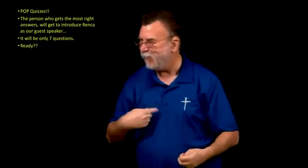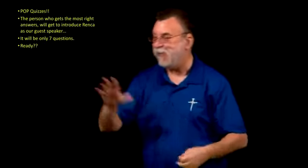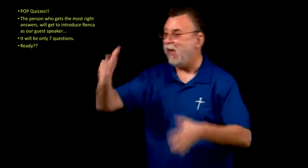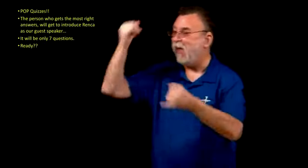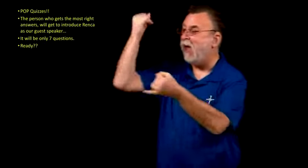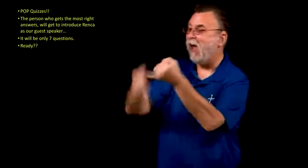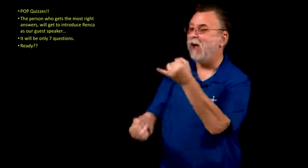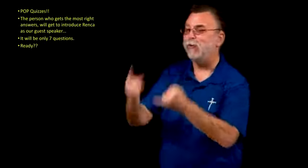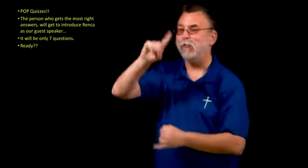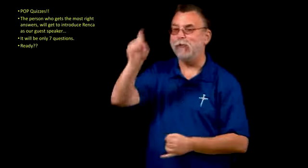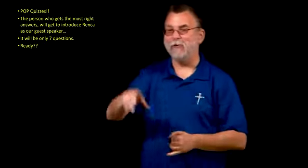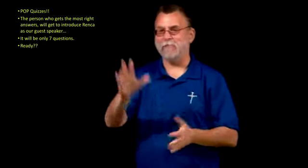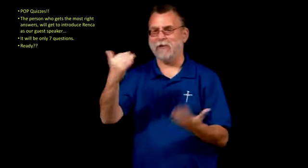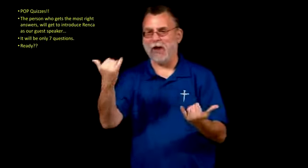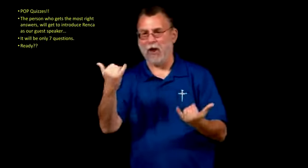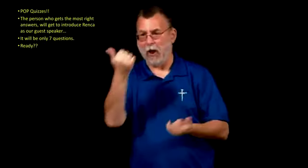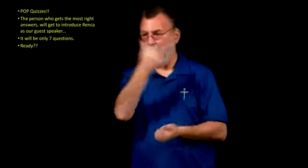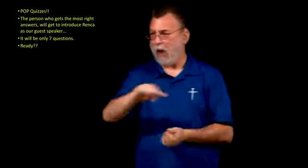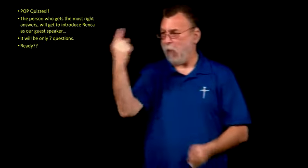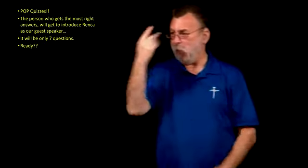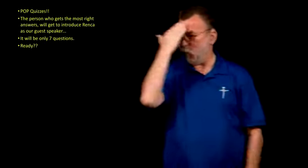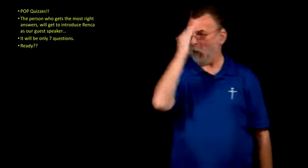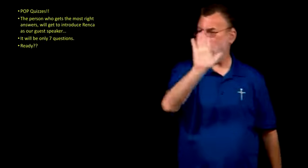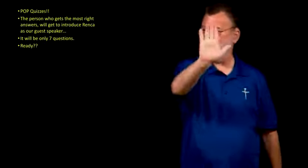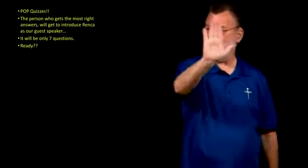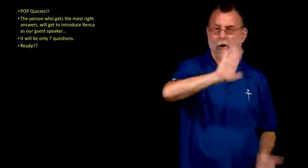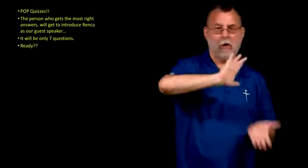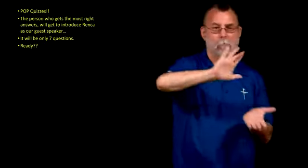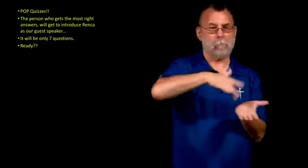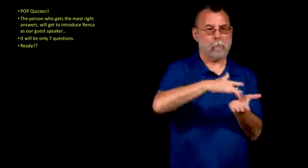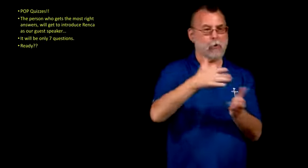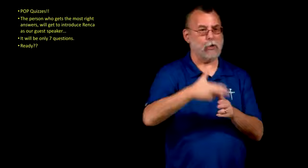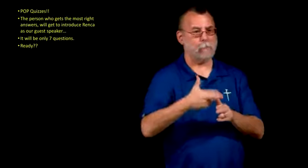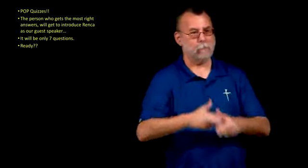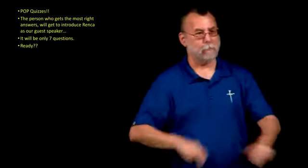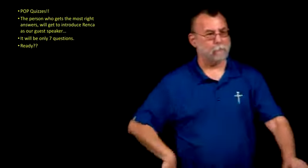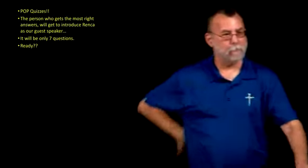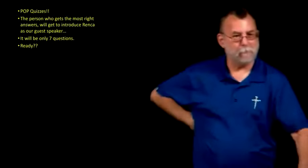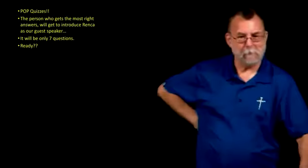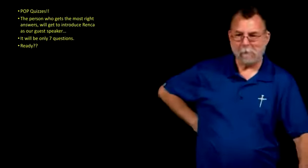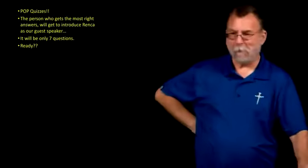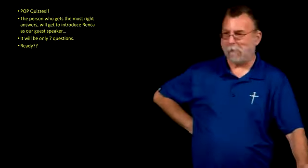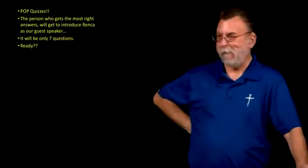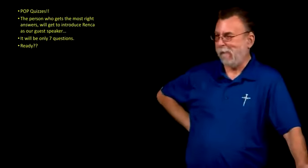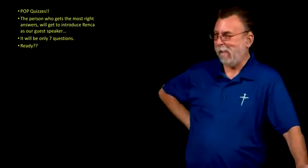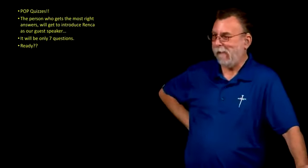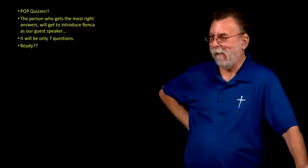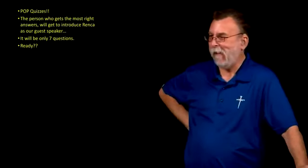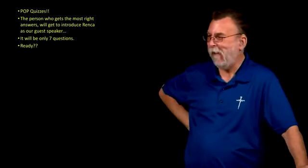Wait, okay, the last question. Does anybody know their middle name?